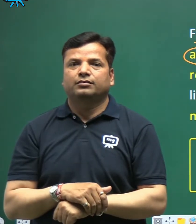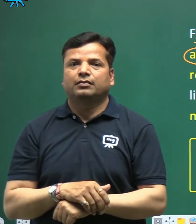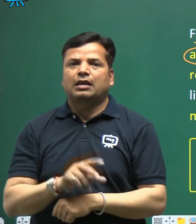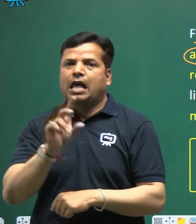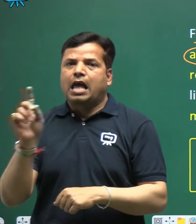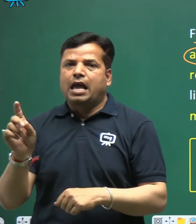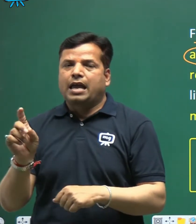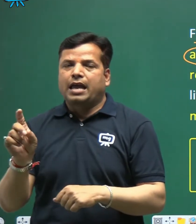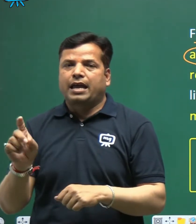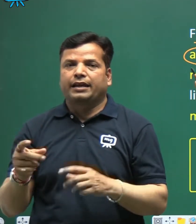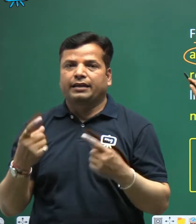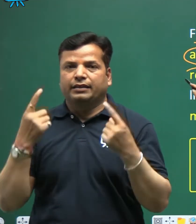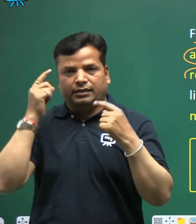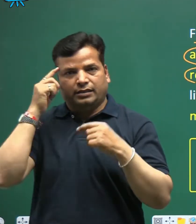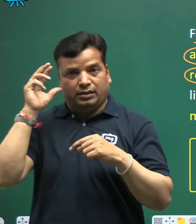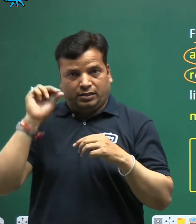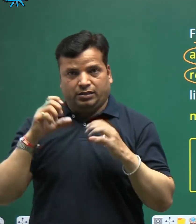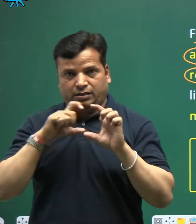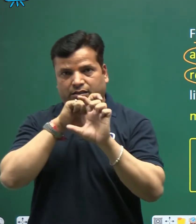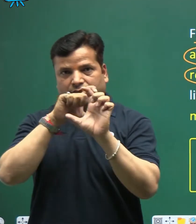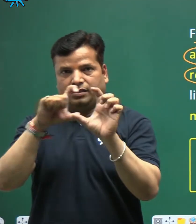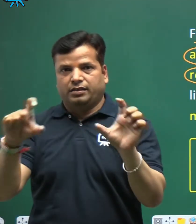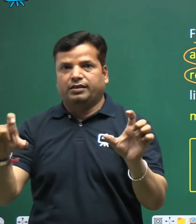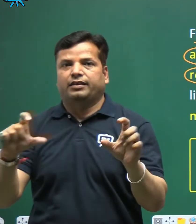and realized